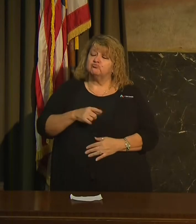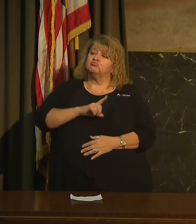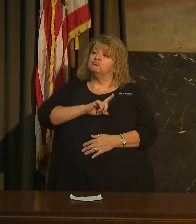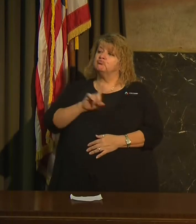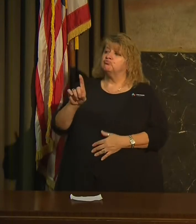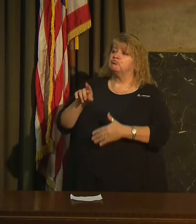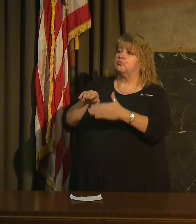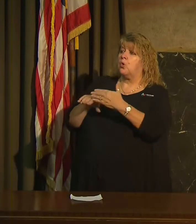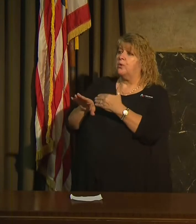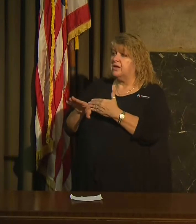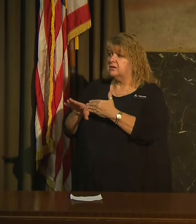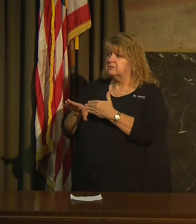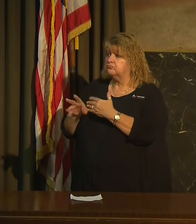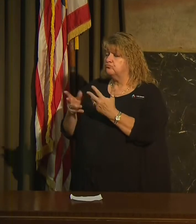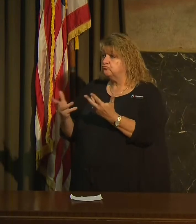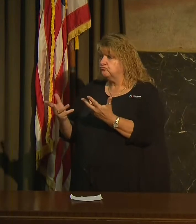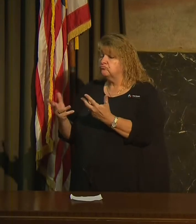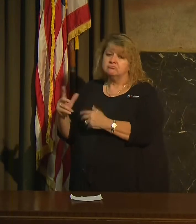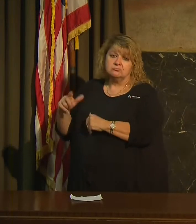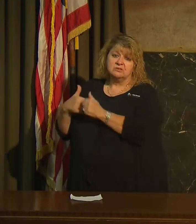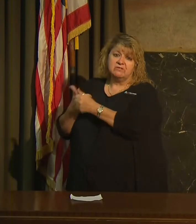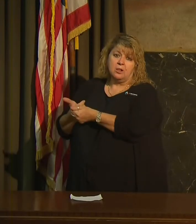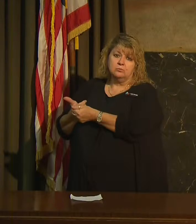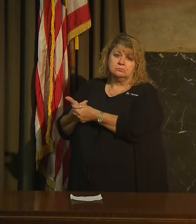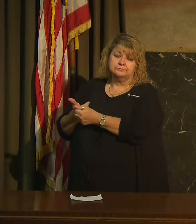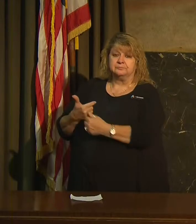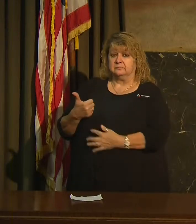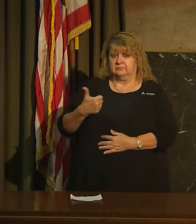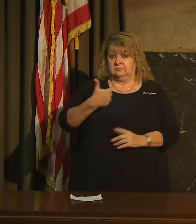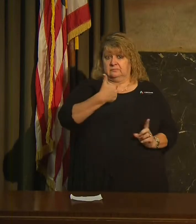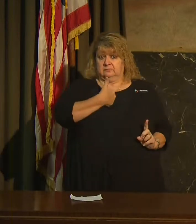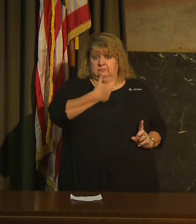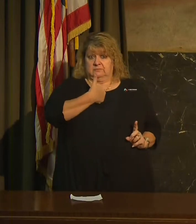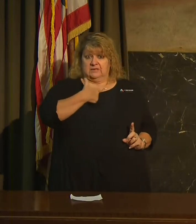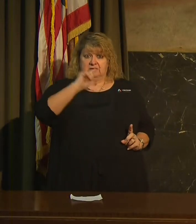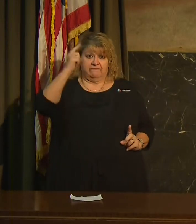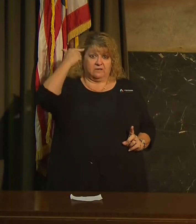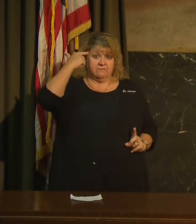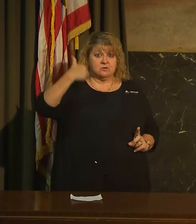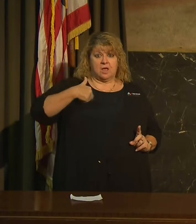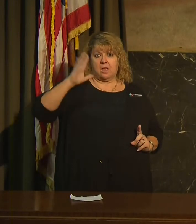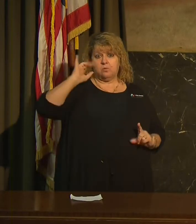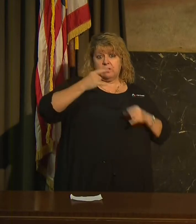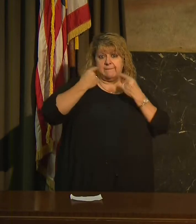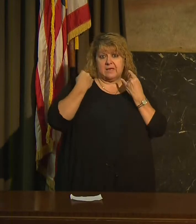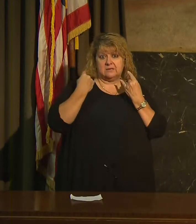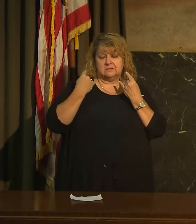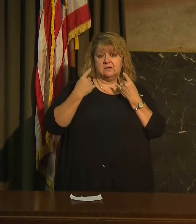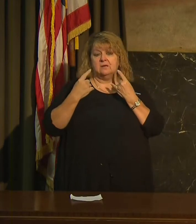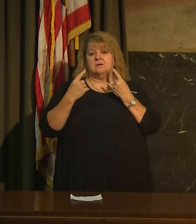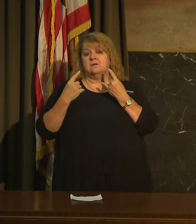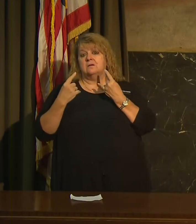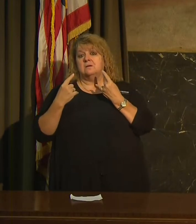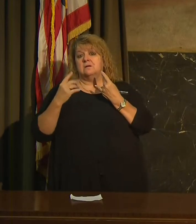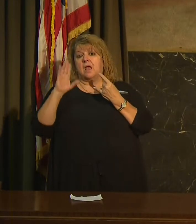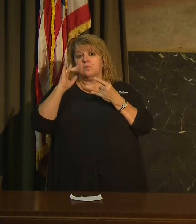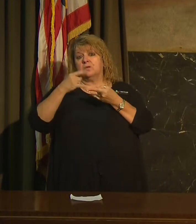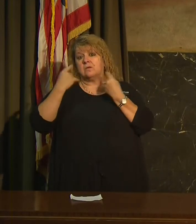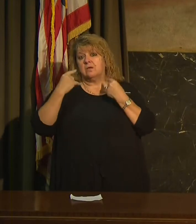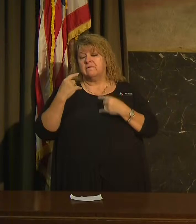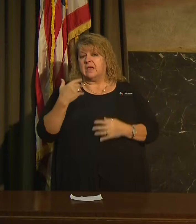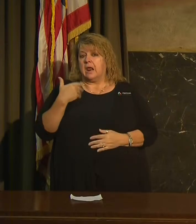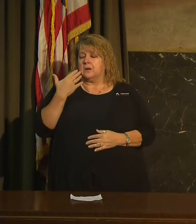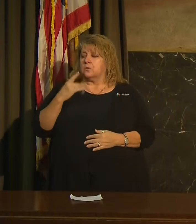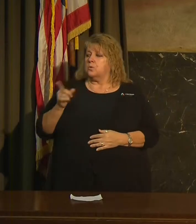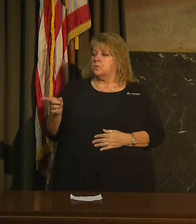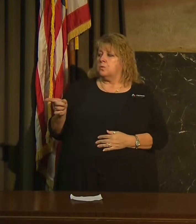I will tell you that I will continue to wear a mask when in public, when I am close to folks and I don't know that they've